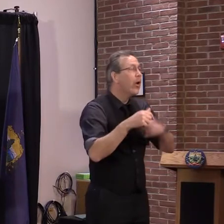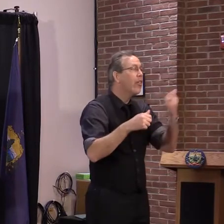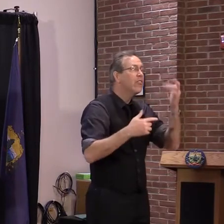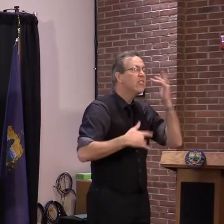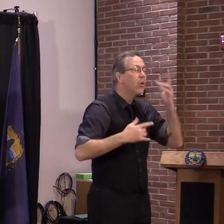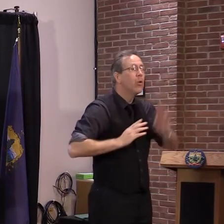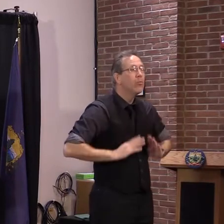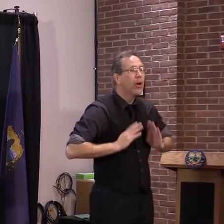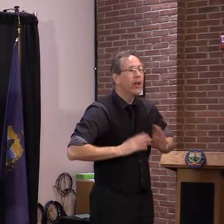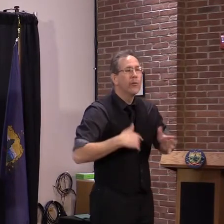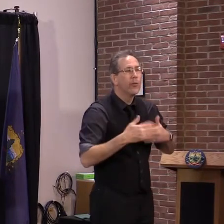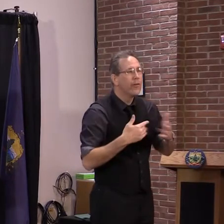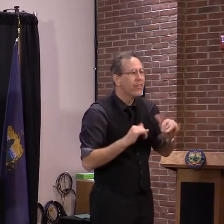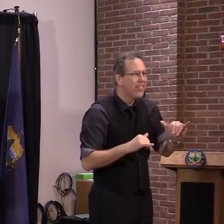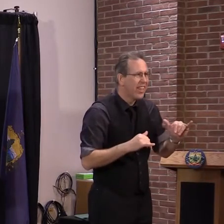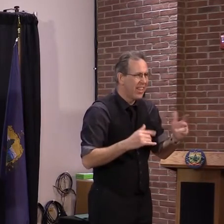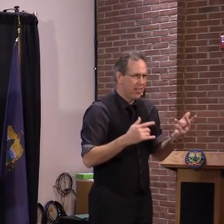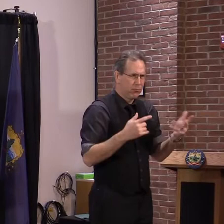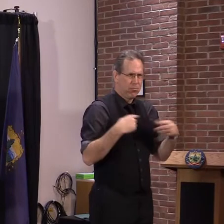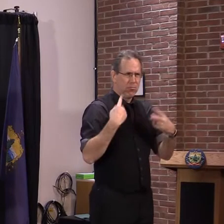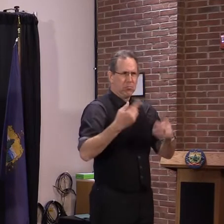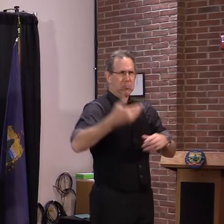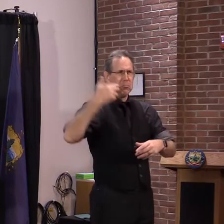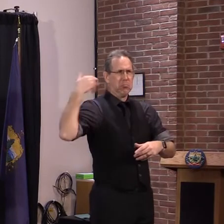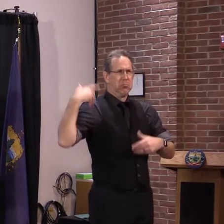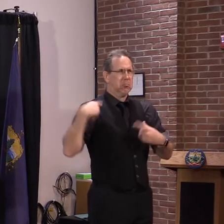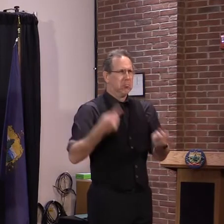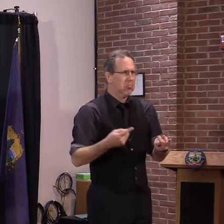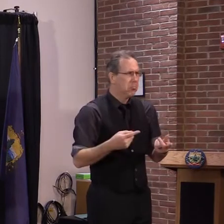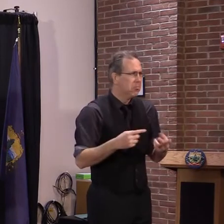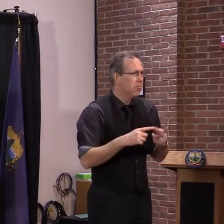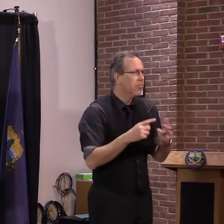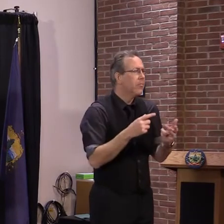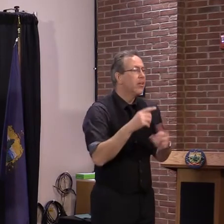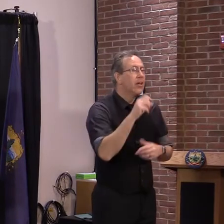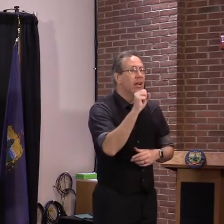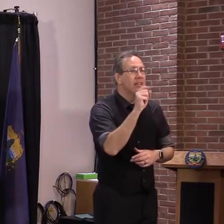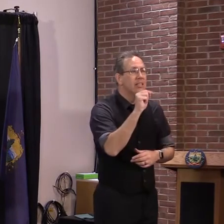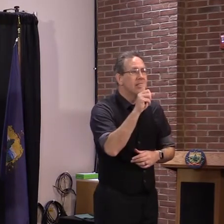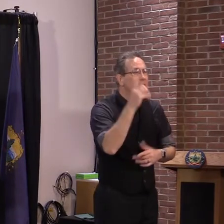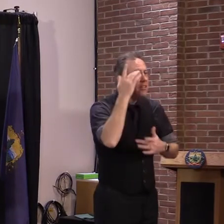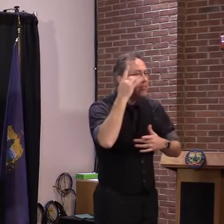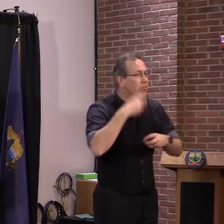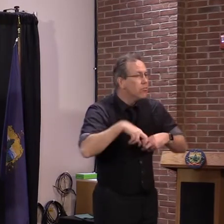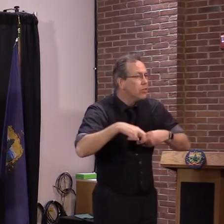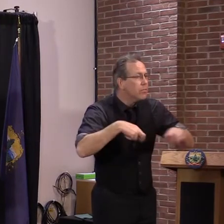had forever and ever, whether they be sexually transmitted diseases, tuberculosis,